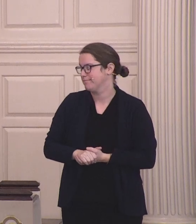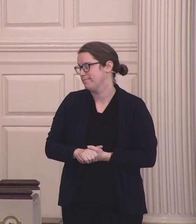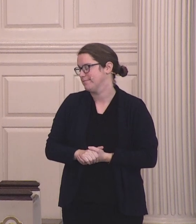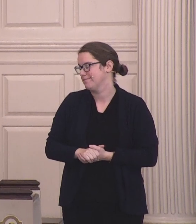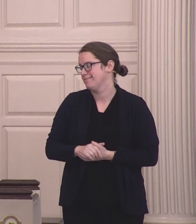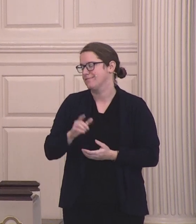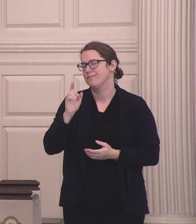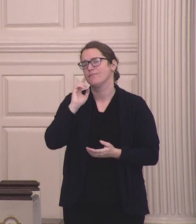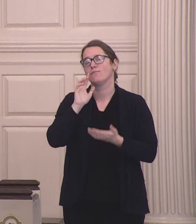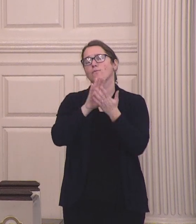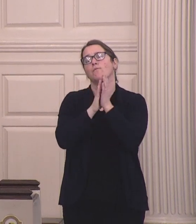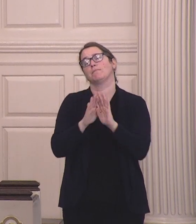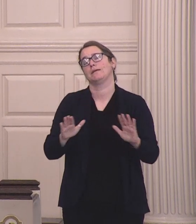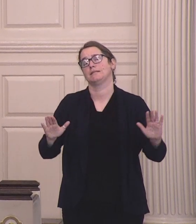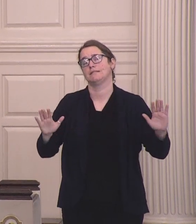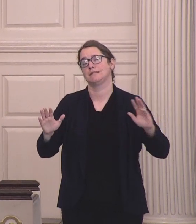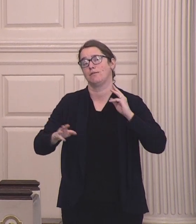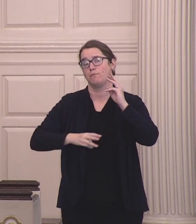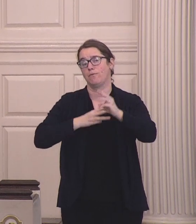For world peace,